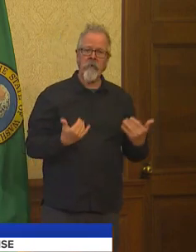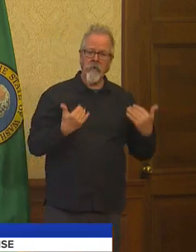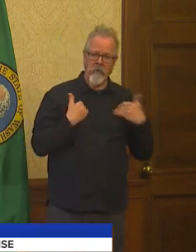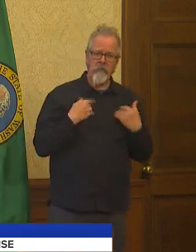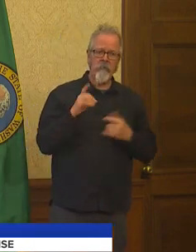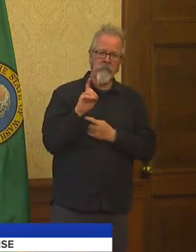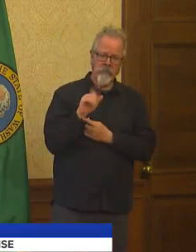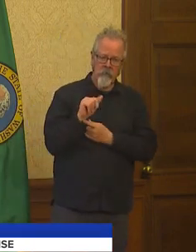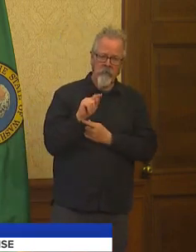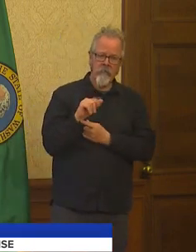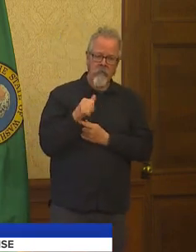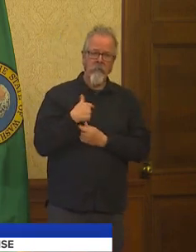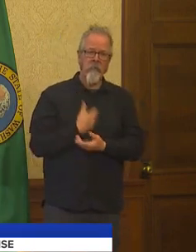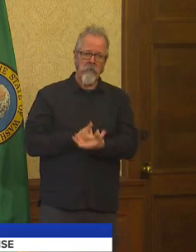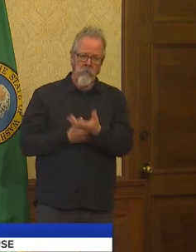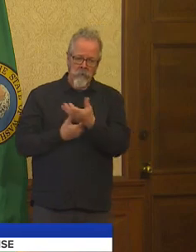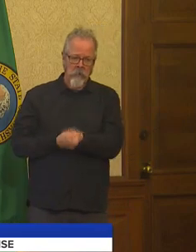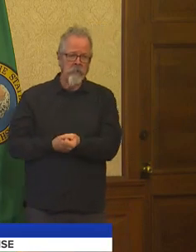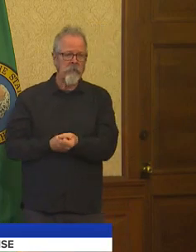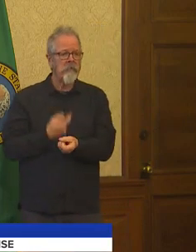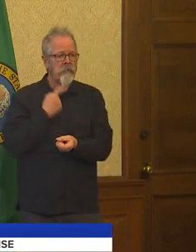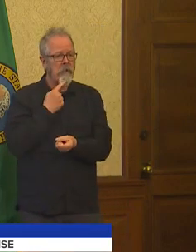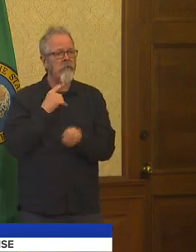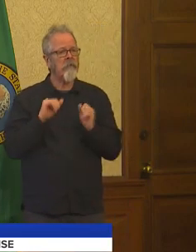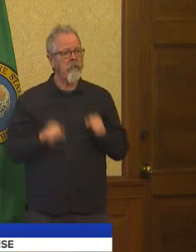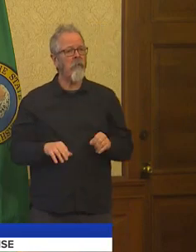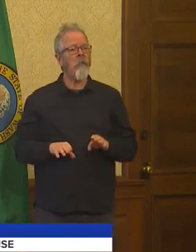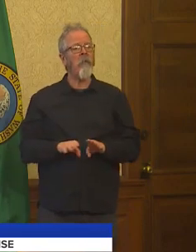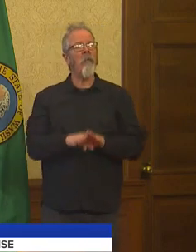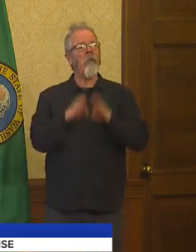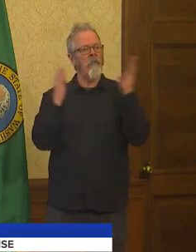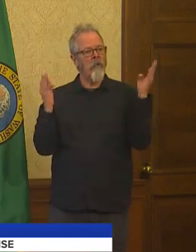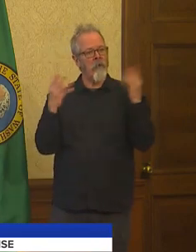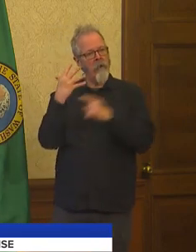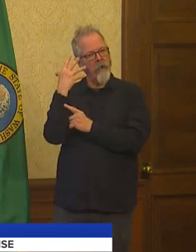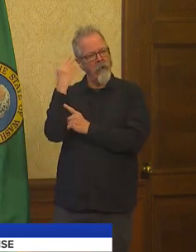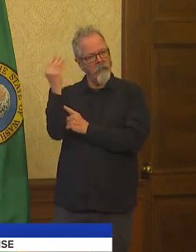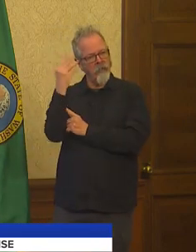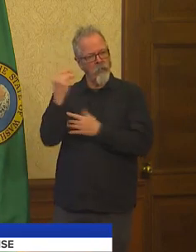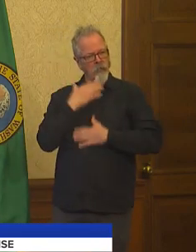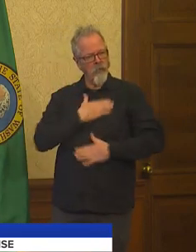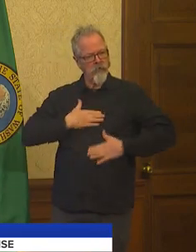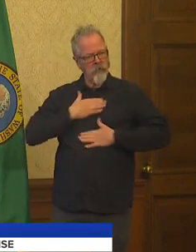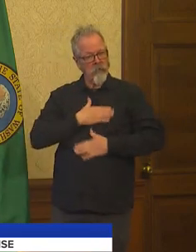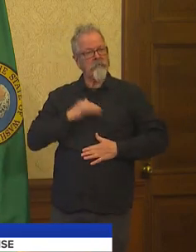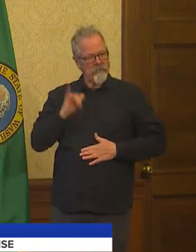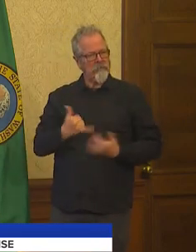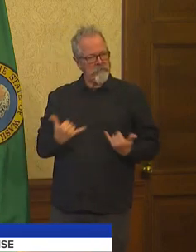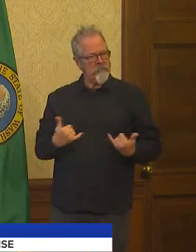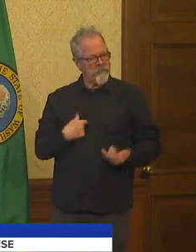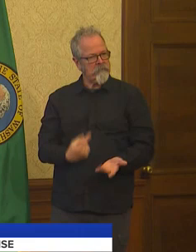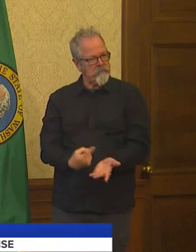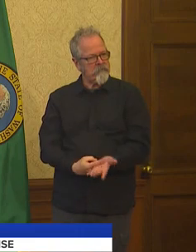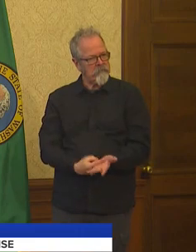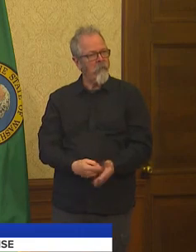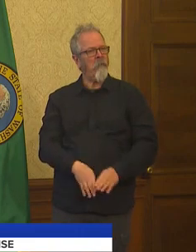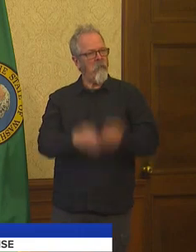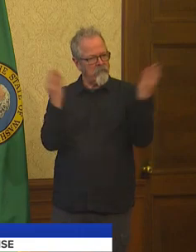wishful thinking. We're actually taking action on our plan. It's the first two steps of